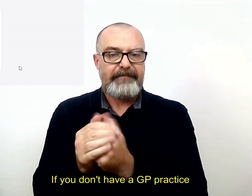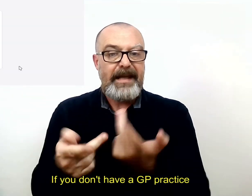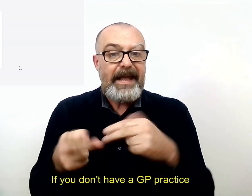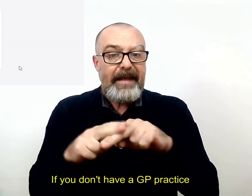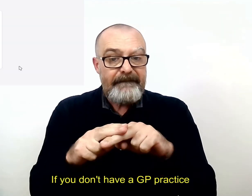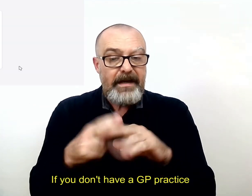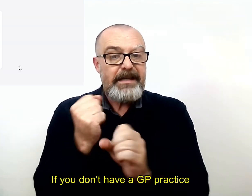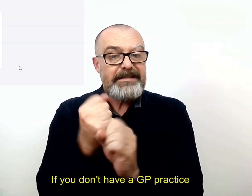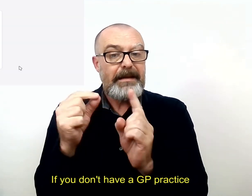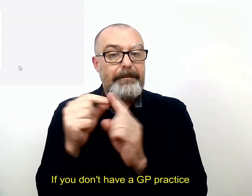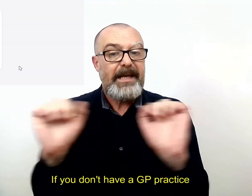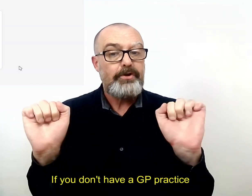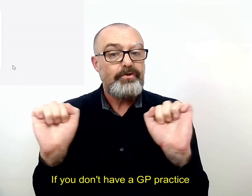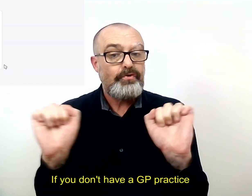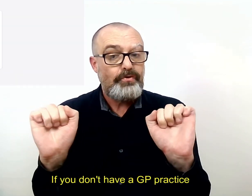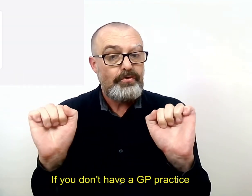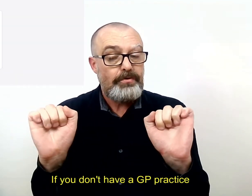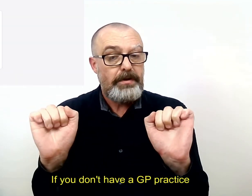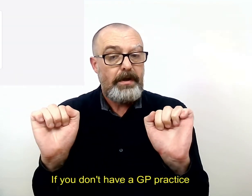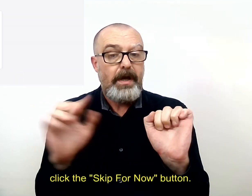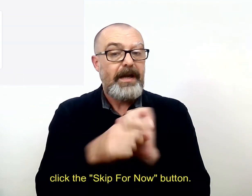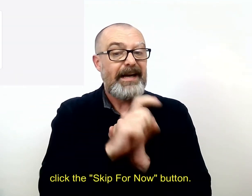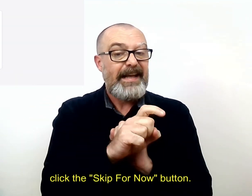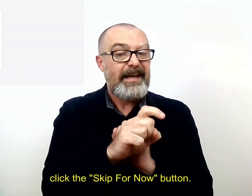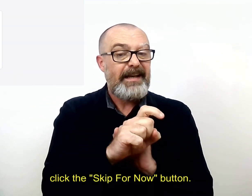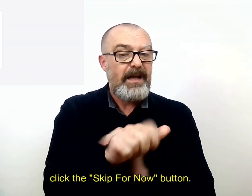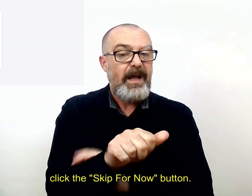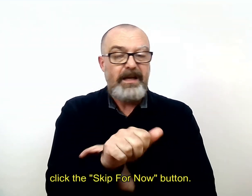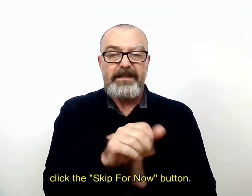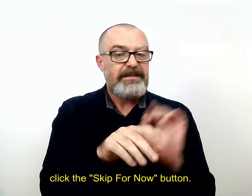If you don't have a GP practice, click the Skip for Now button.